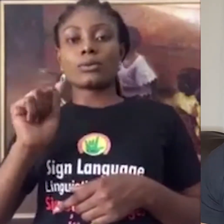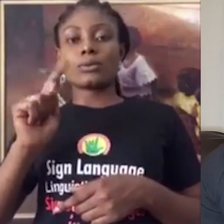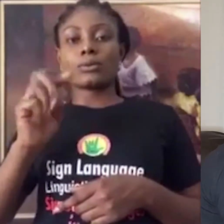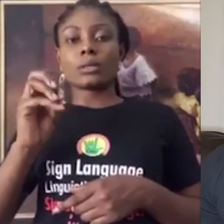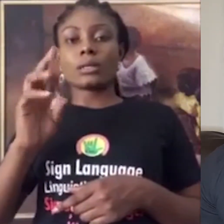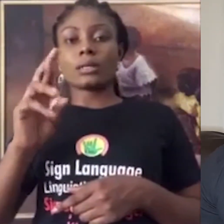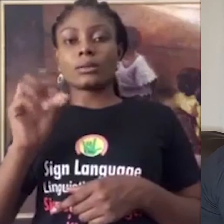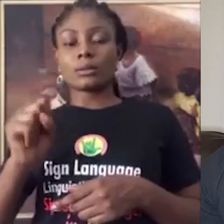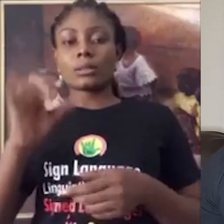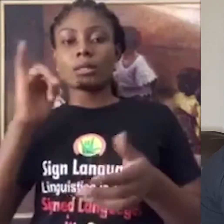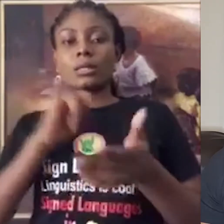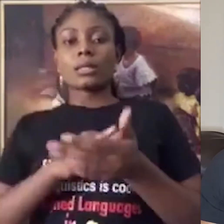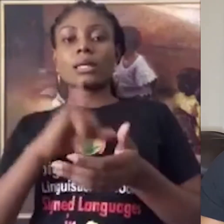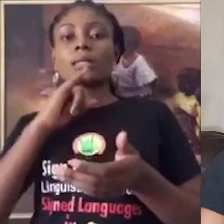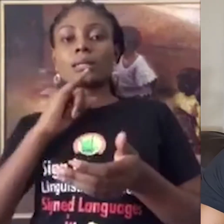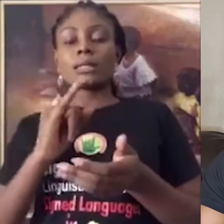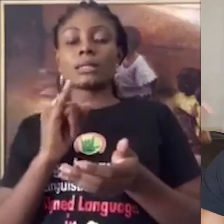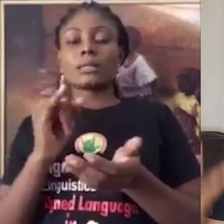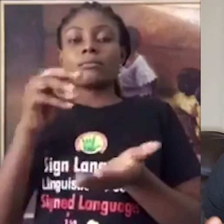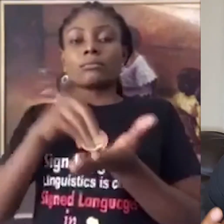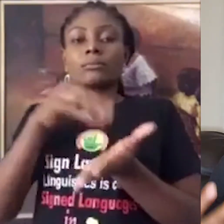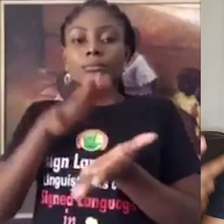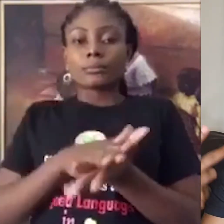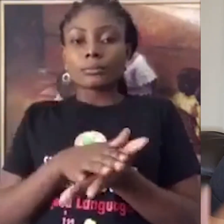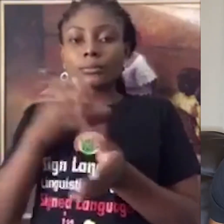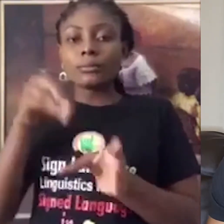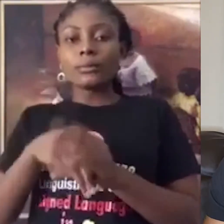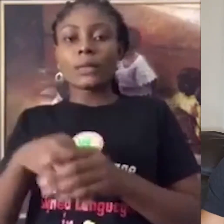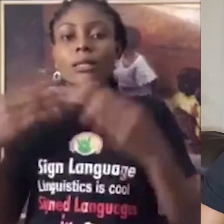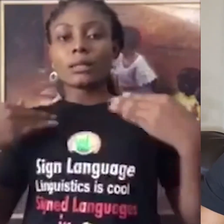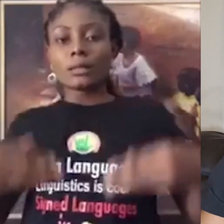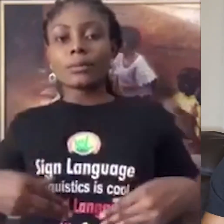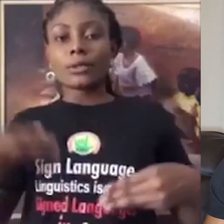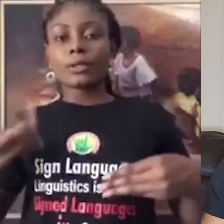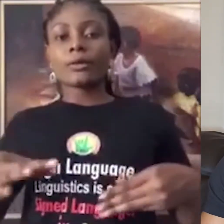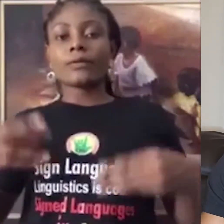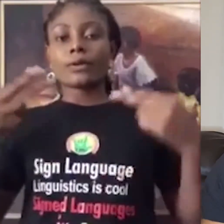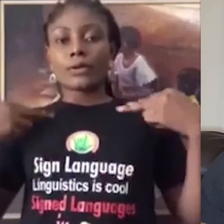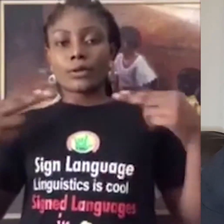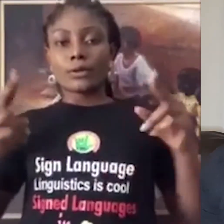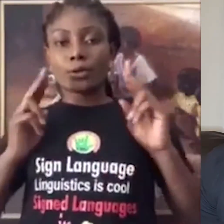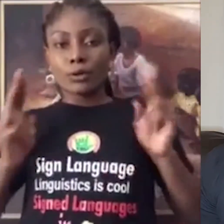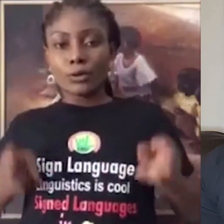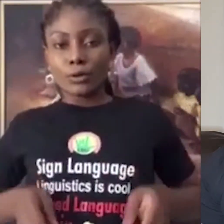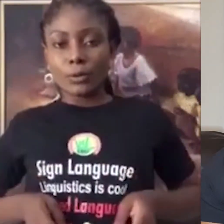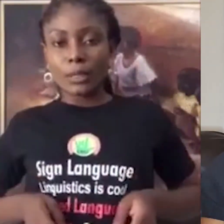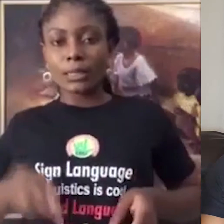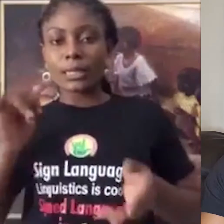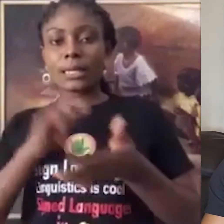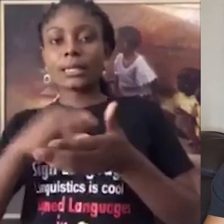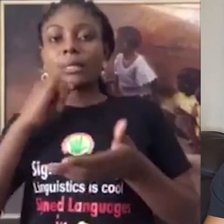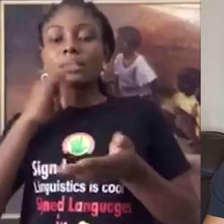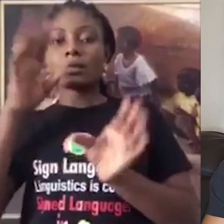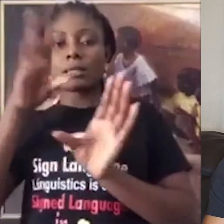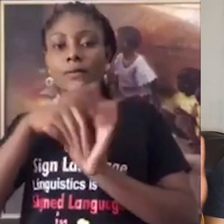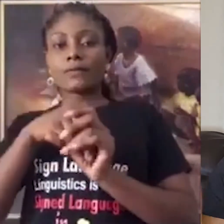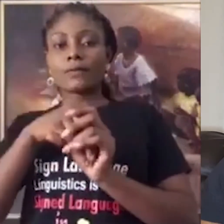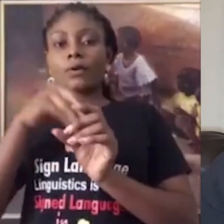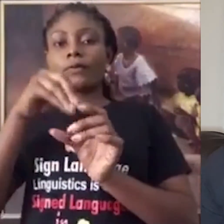the speech gadgets that are physiologically embedded in the body of human beings and that